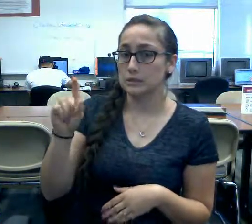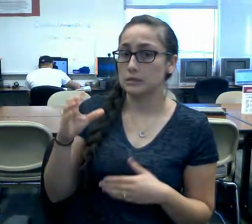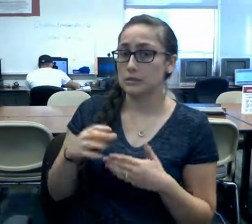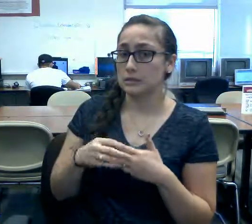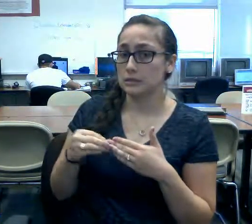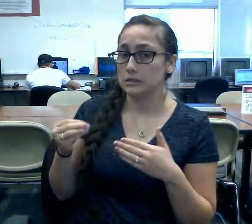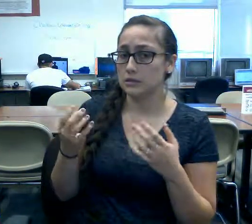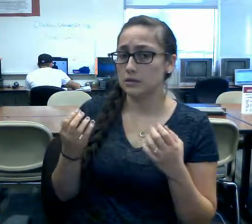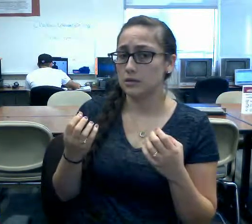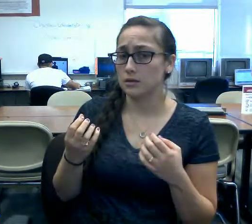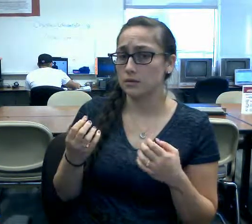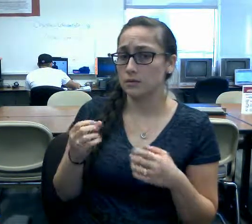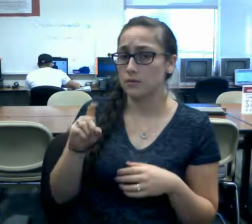What do you need help with?